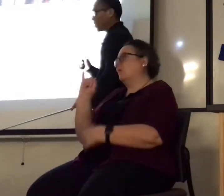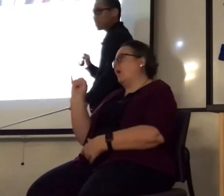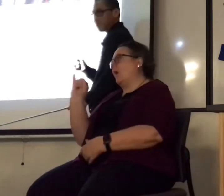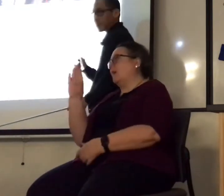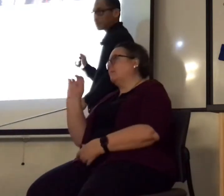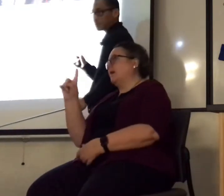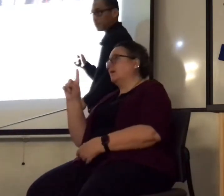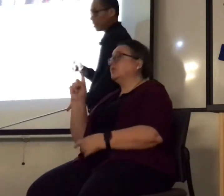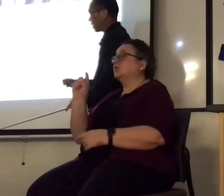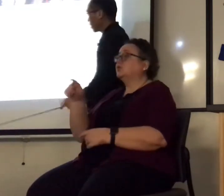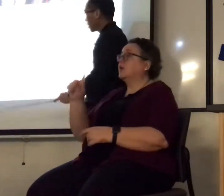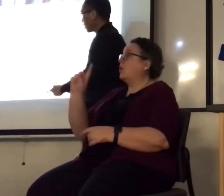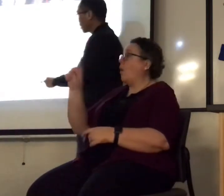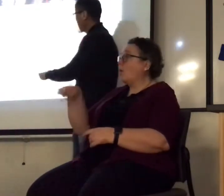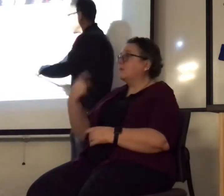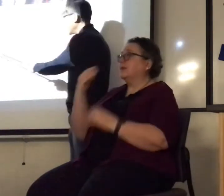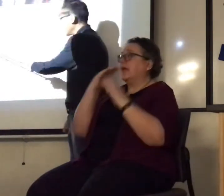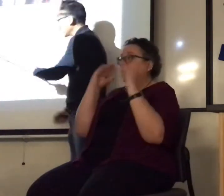should only expect to see